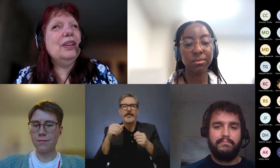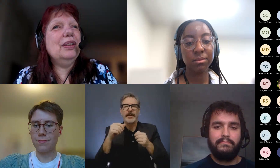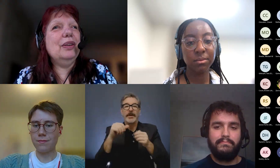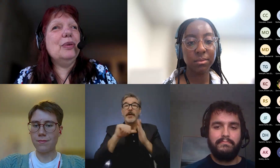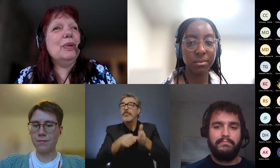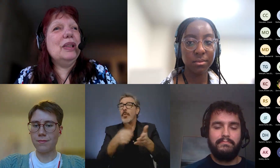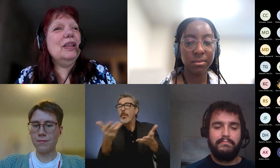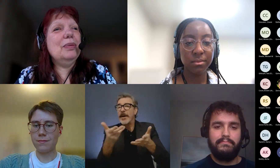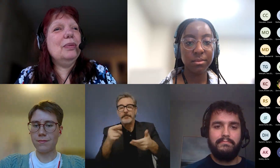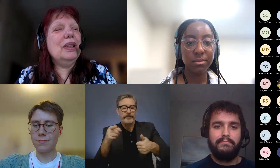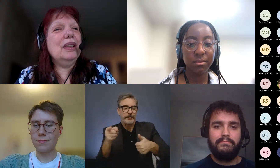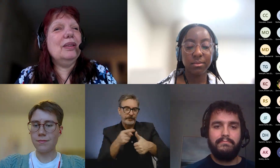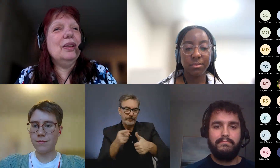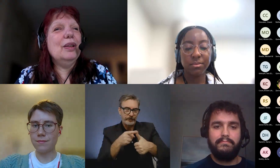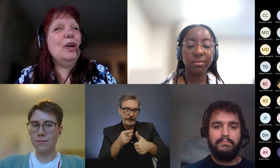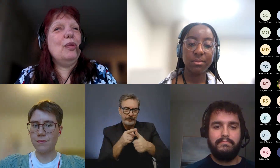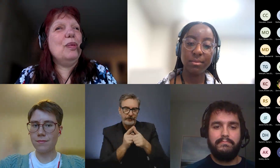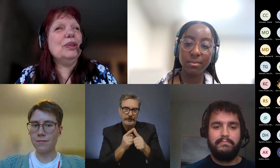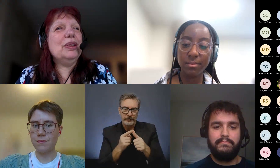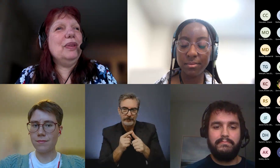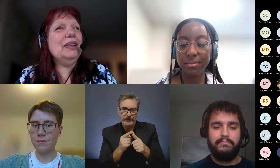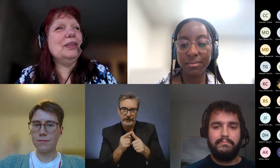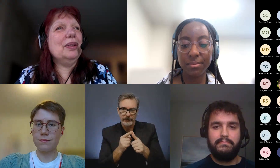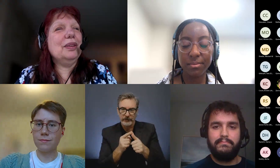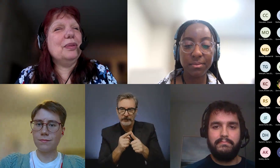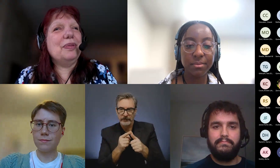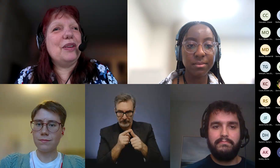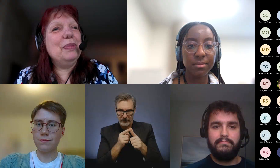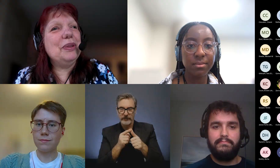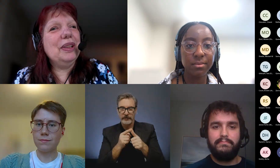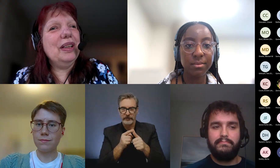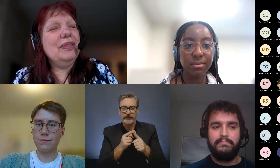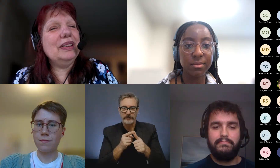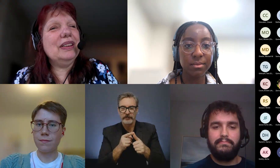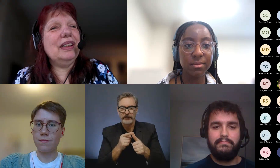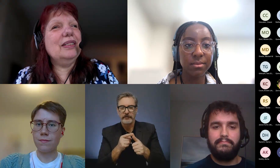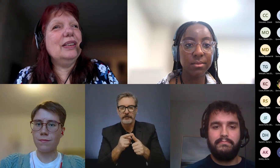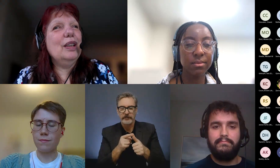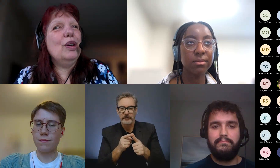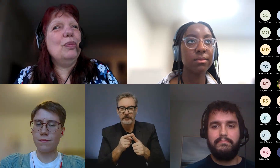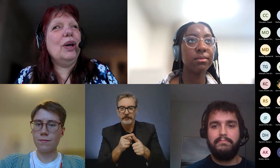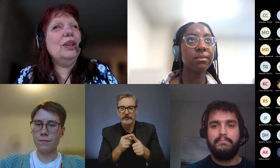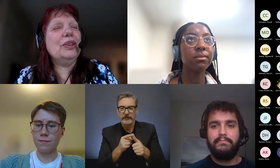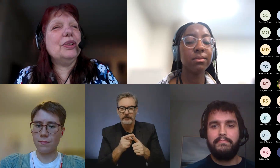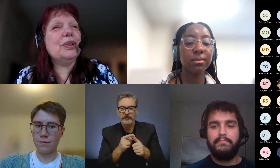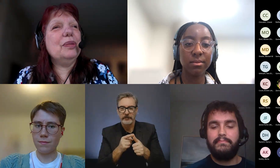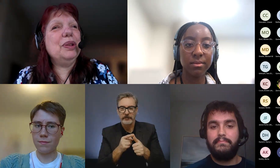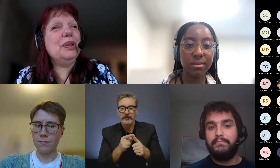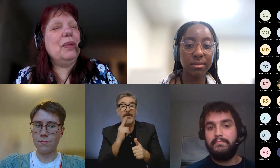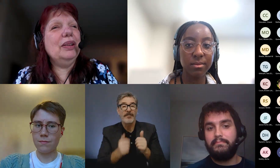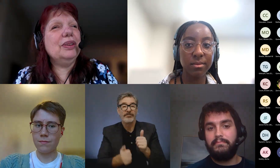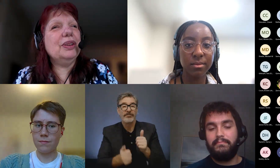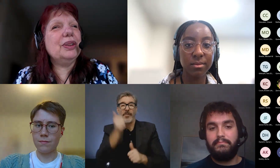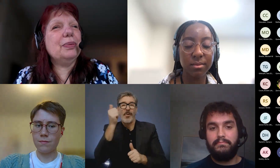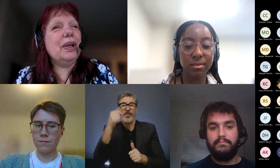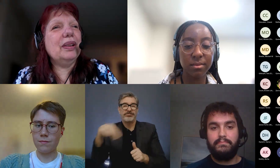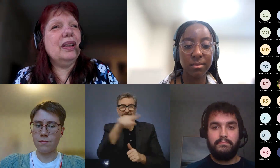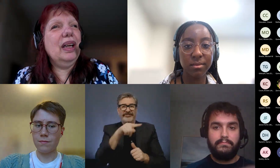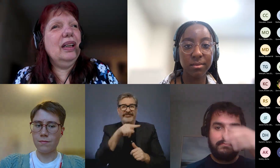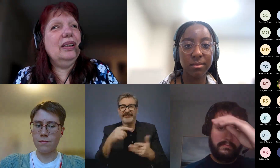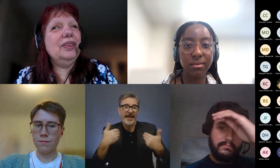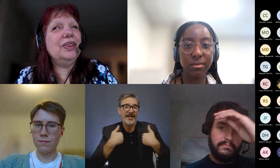that we most of us, or the vast majority of us, get monitors, computer monitors